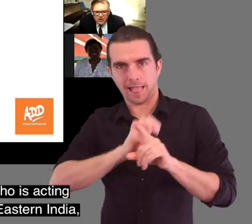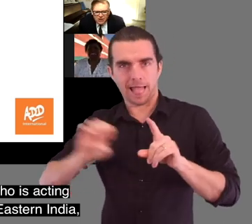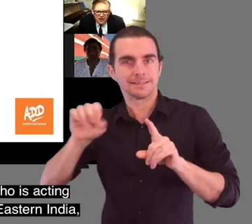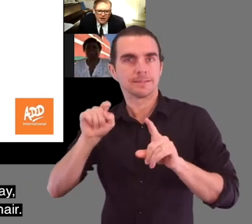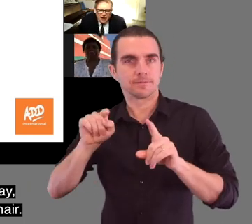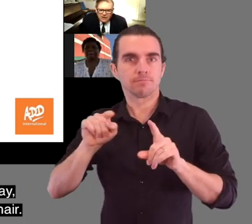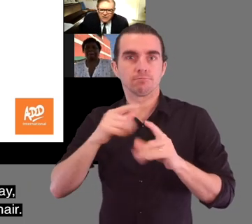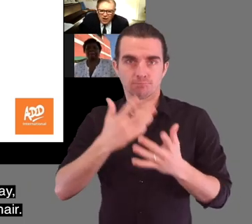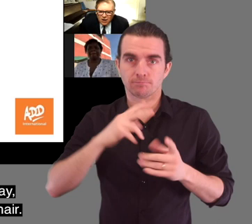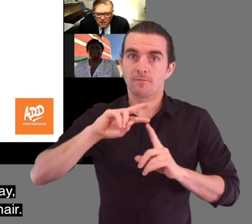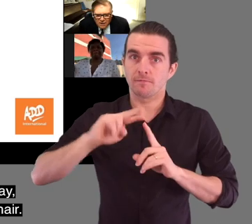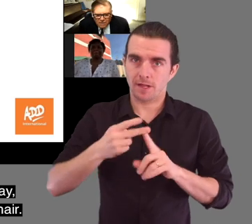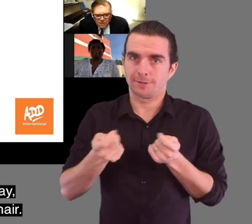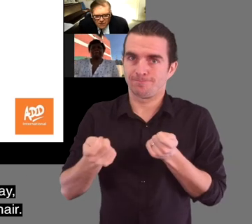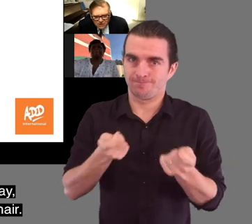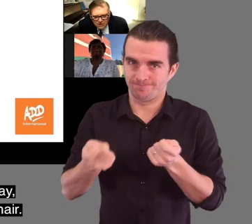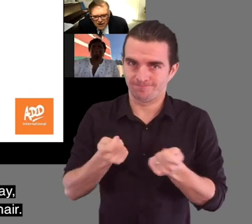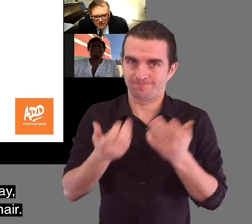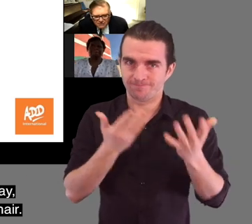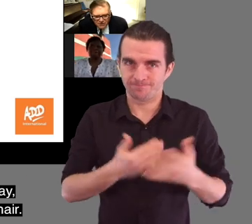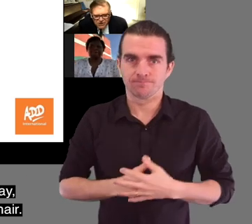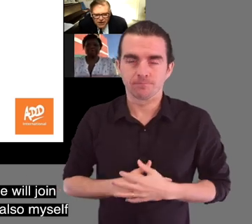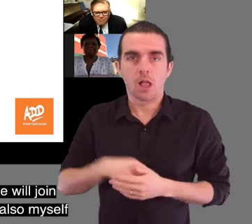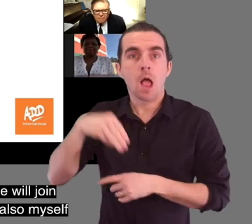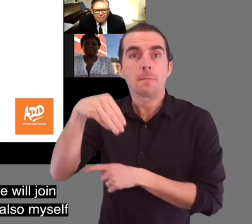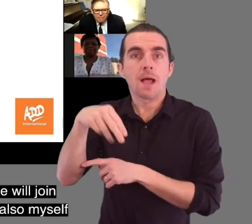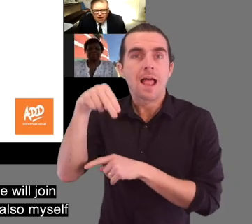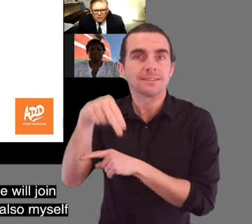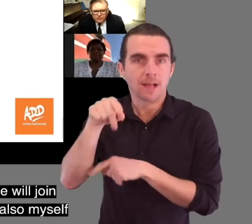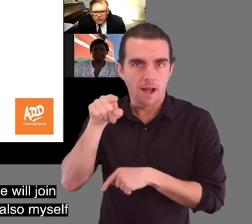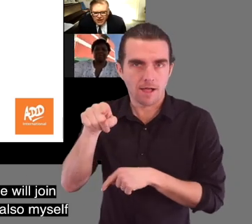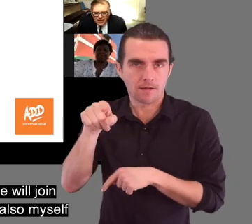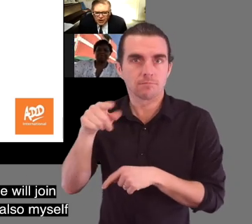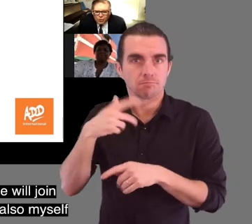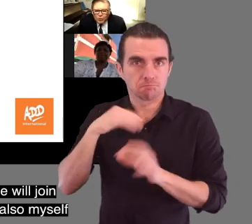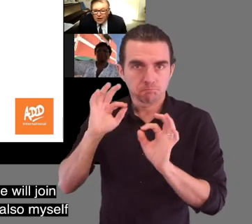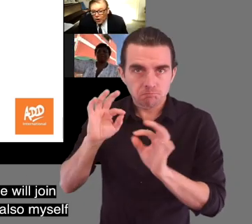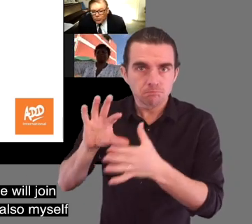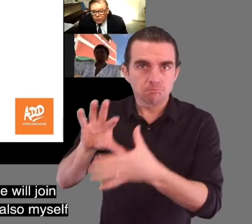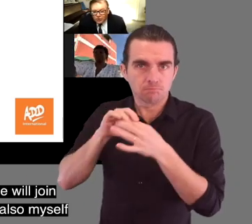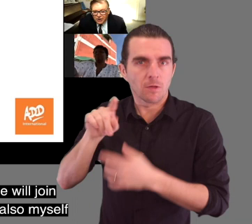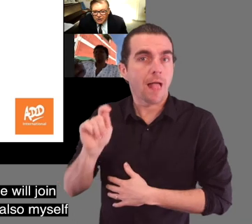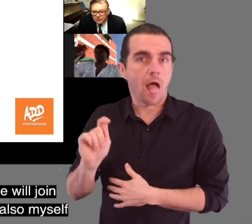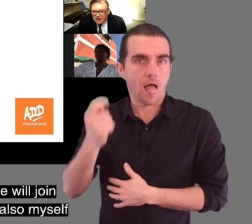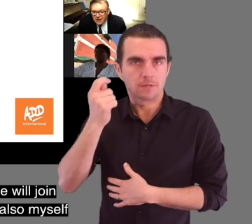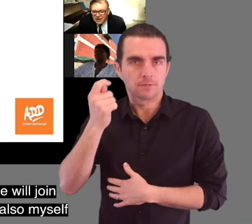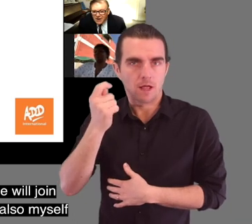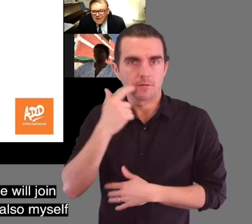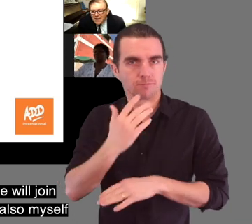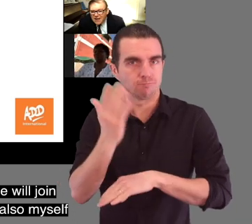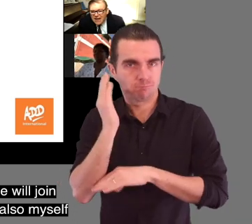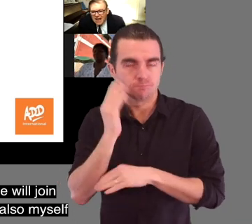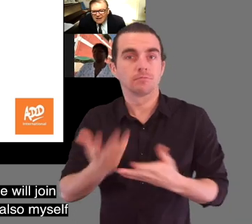Eastern India, and is our, as I say, our acting vice chair. Michael Najenga, we hope will join us from